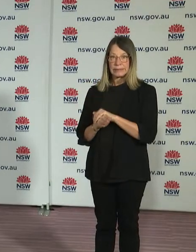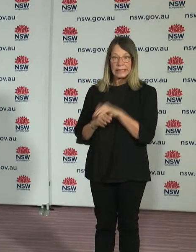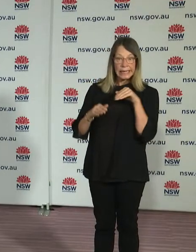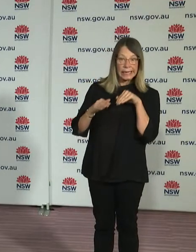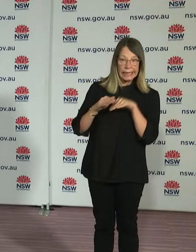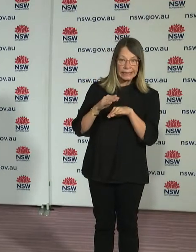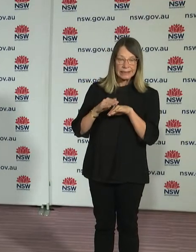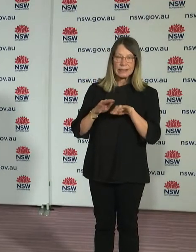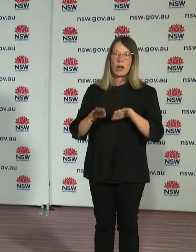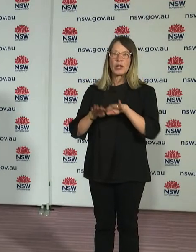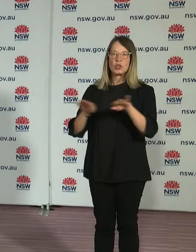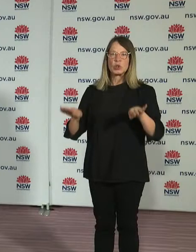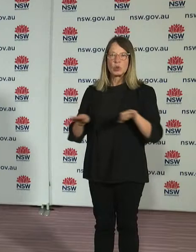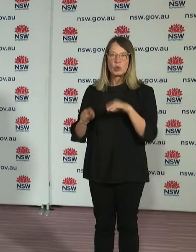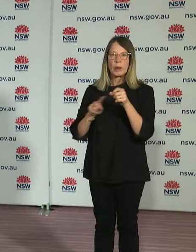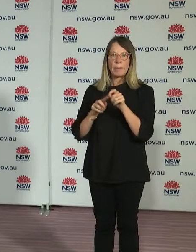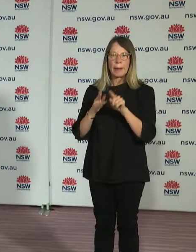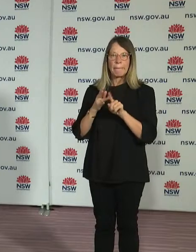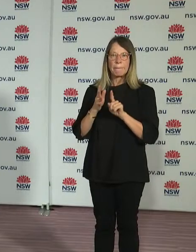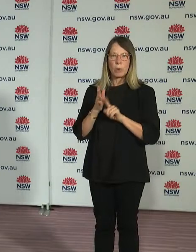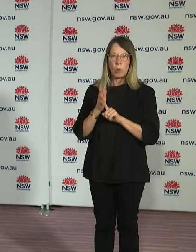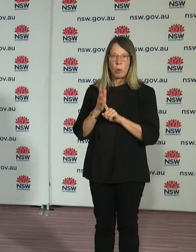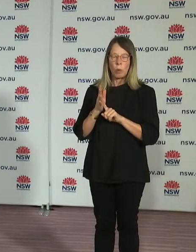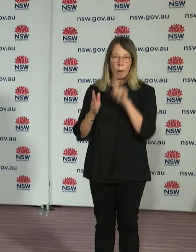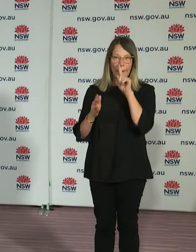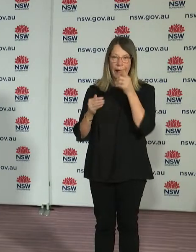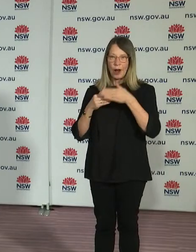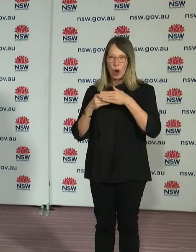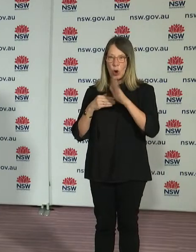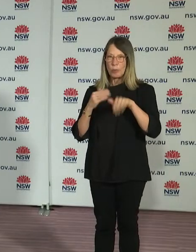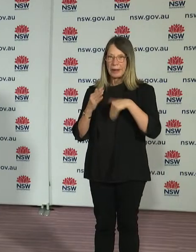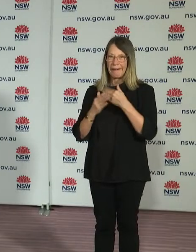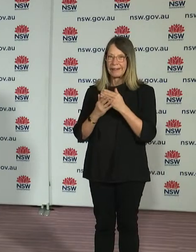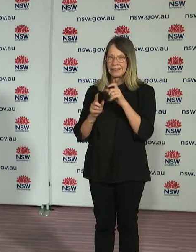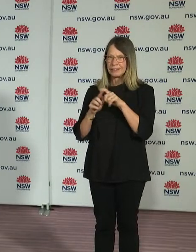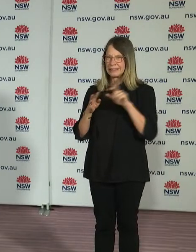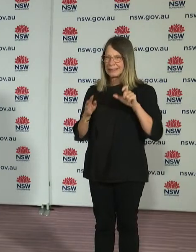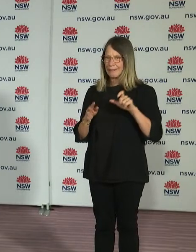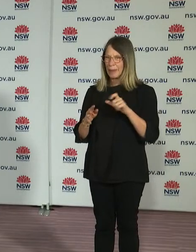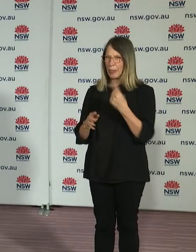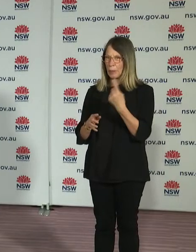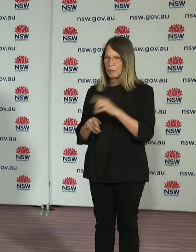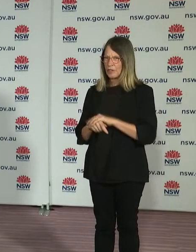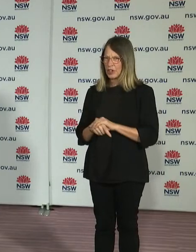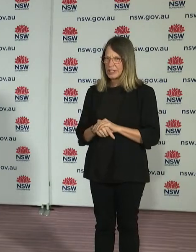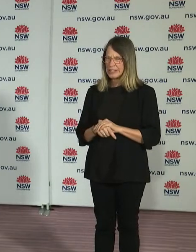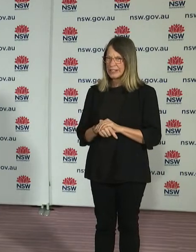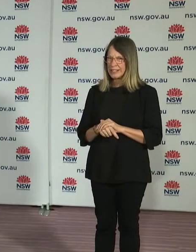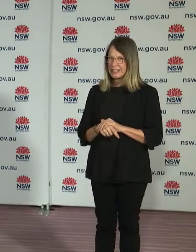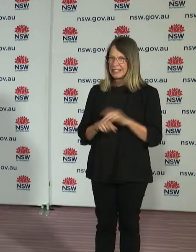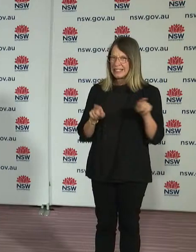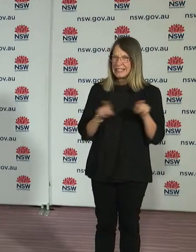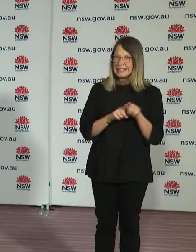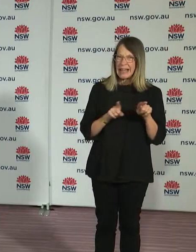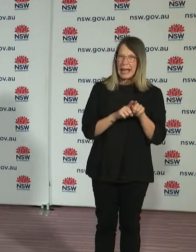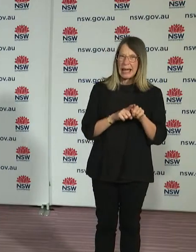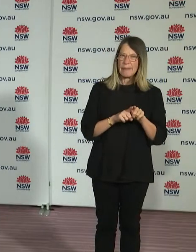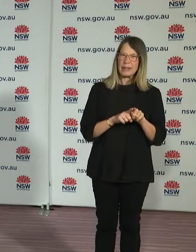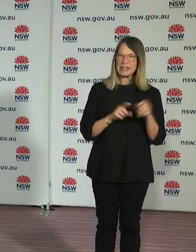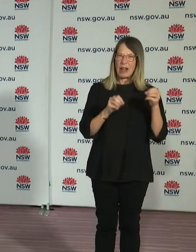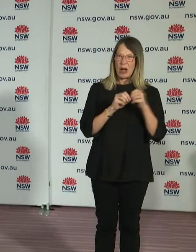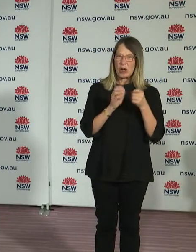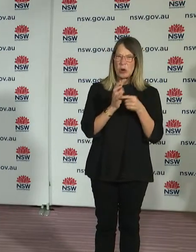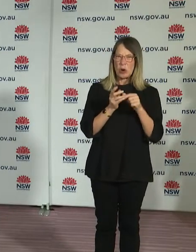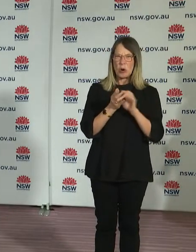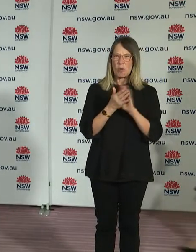as brothels and nightclubs. Does that make sense? Why can't indoor pools open at 80%? Well, that's based on the health advice. If Dr